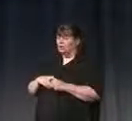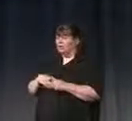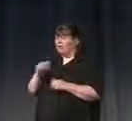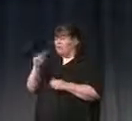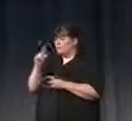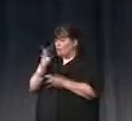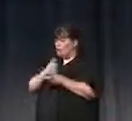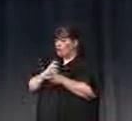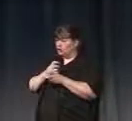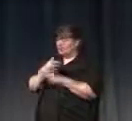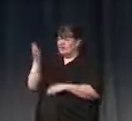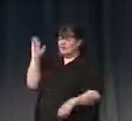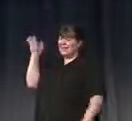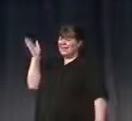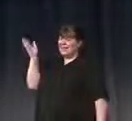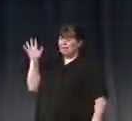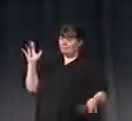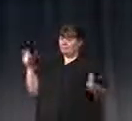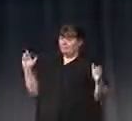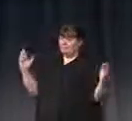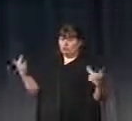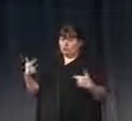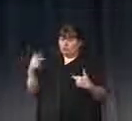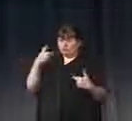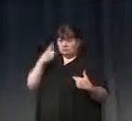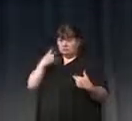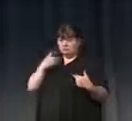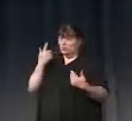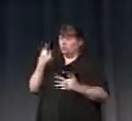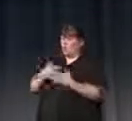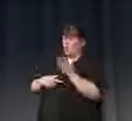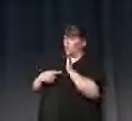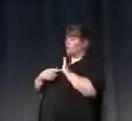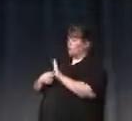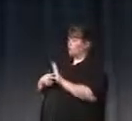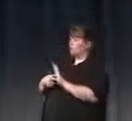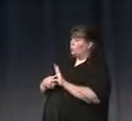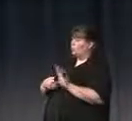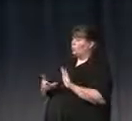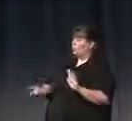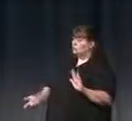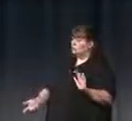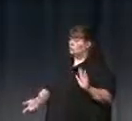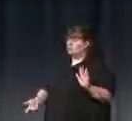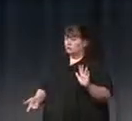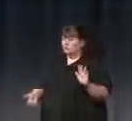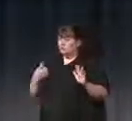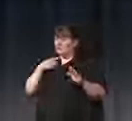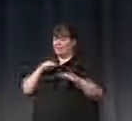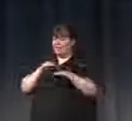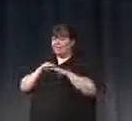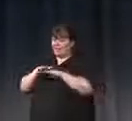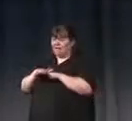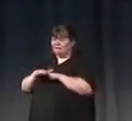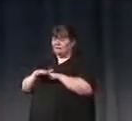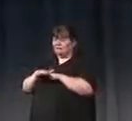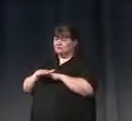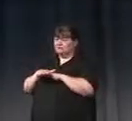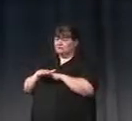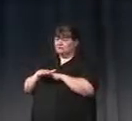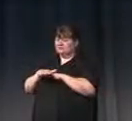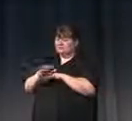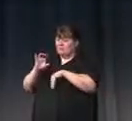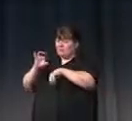to give presentations in large rooms, though, because the demonstrations that I will be playing you will have the effects that they're supposed to have coming out of the